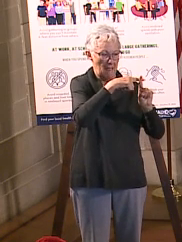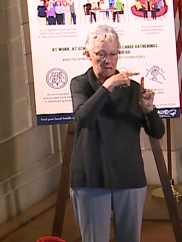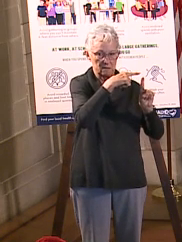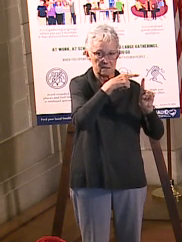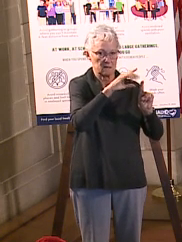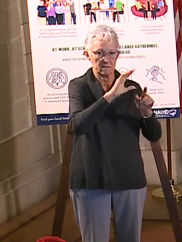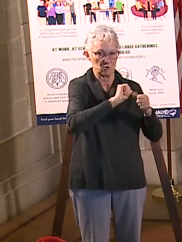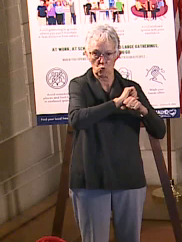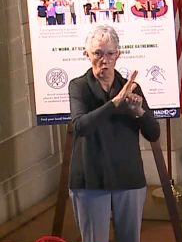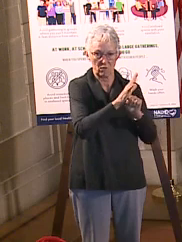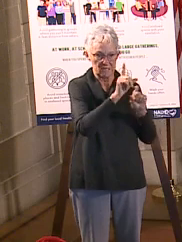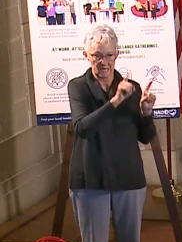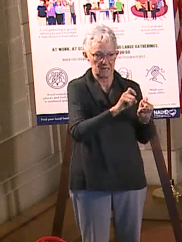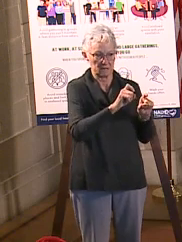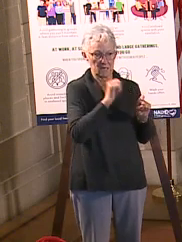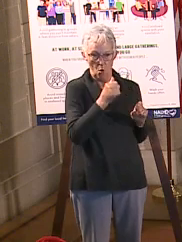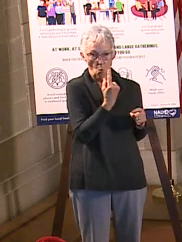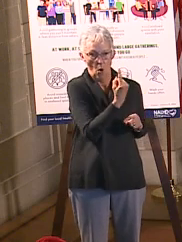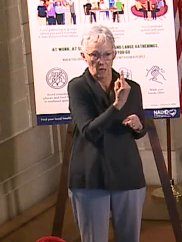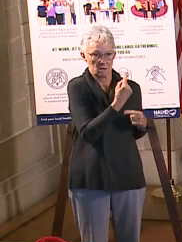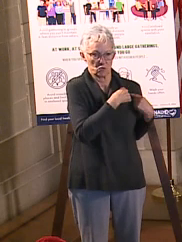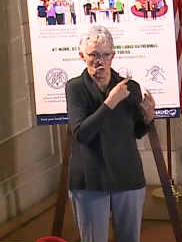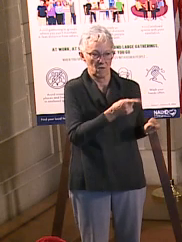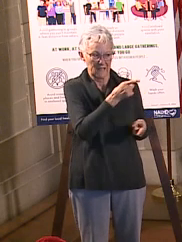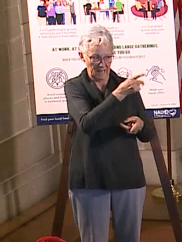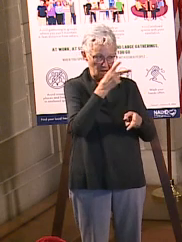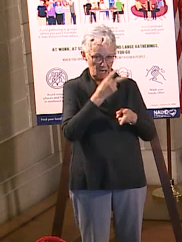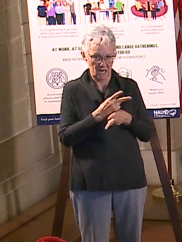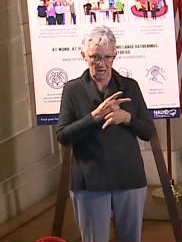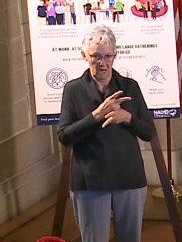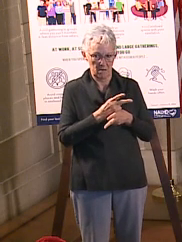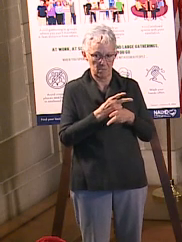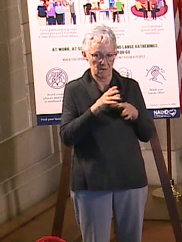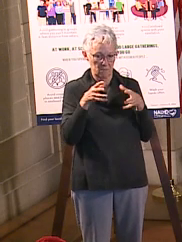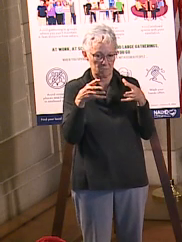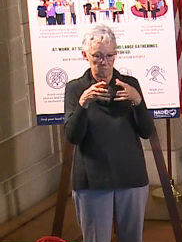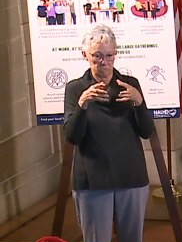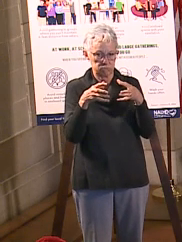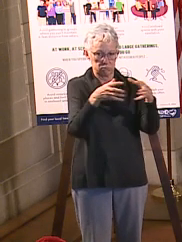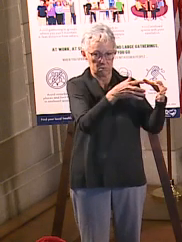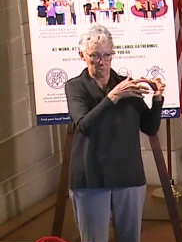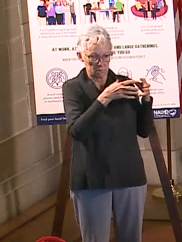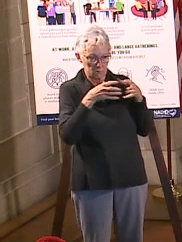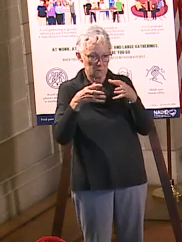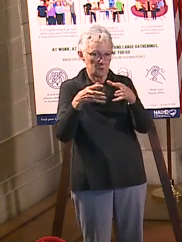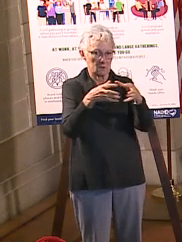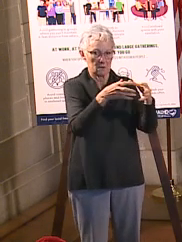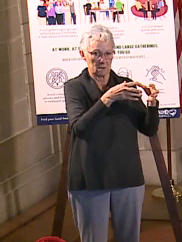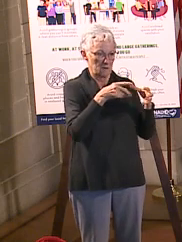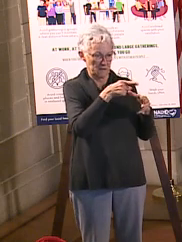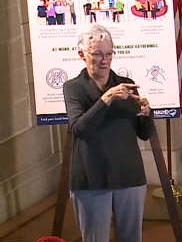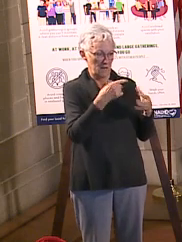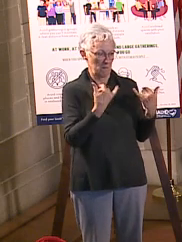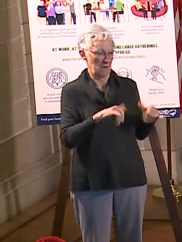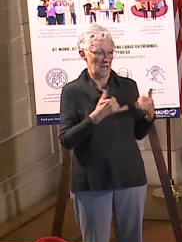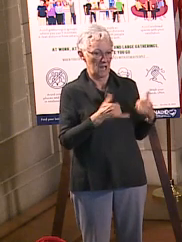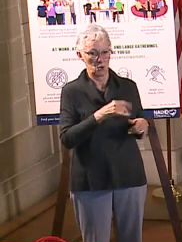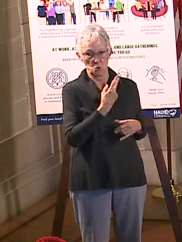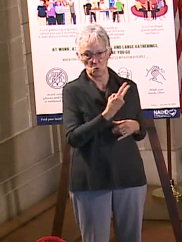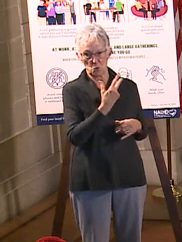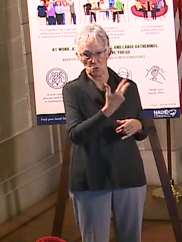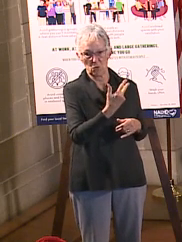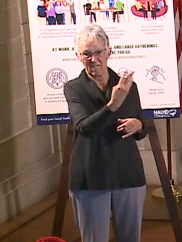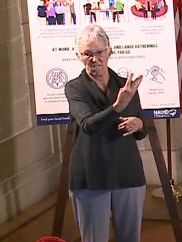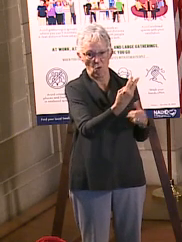practice and into this season yet. And that program's working very, very effectively. They're playing upwards of 2 to 3, 4 games